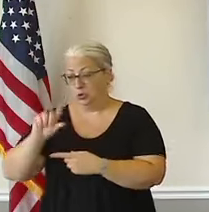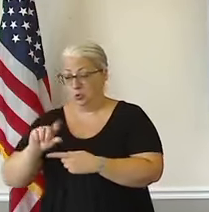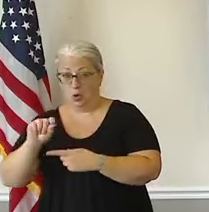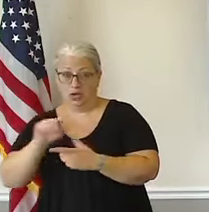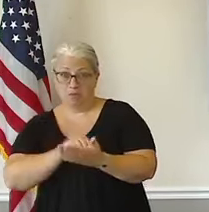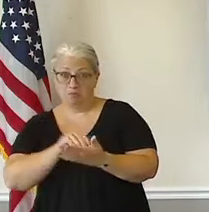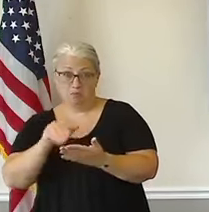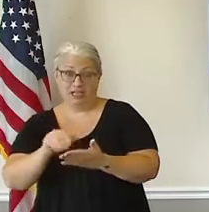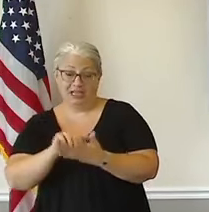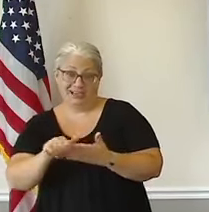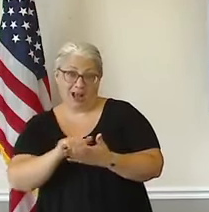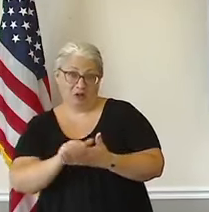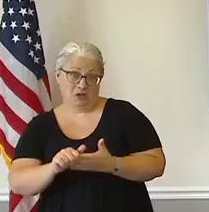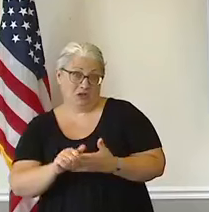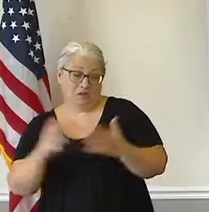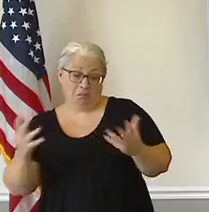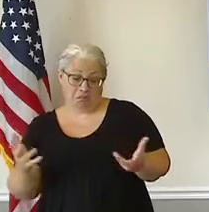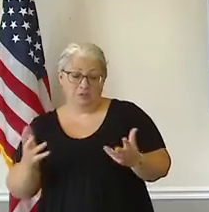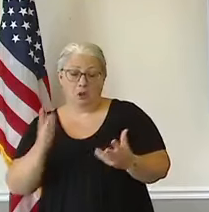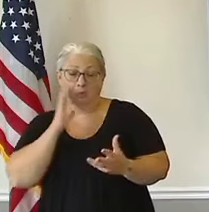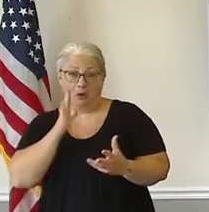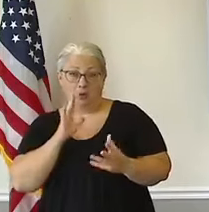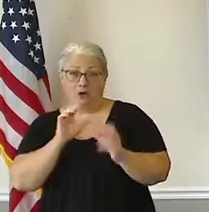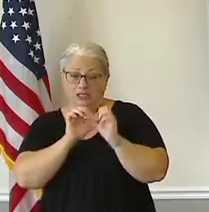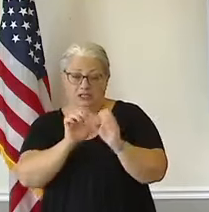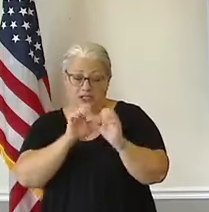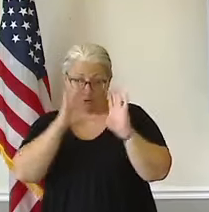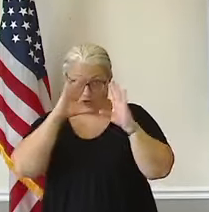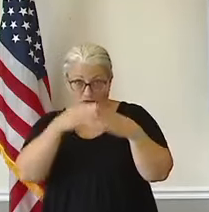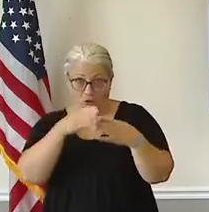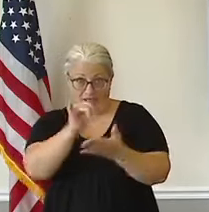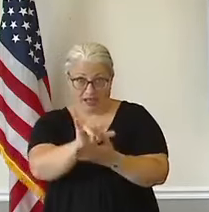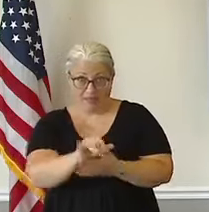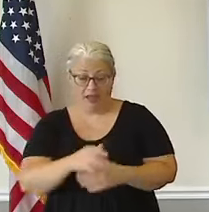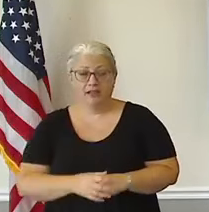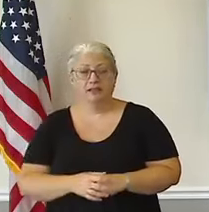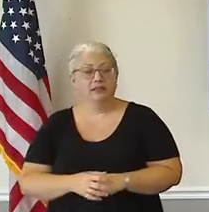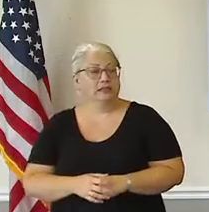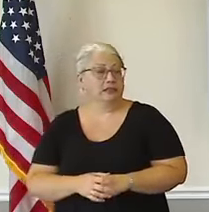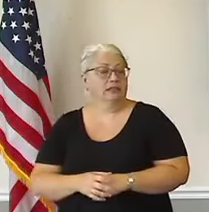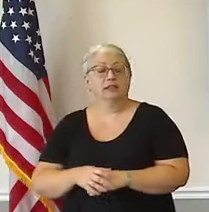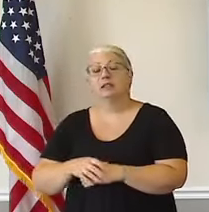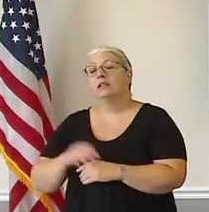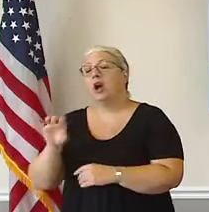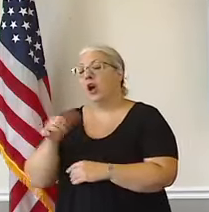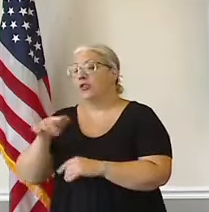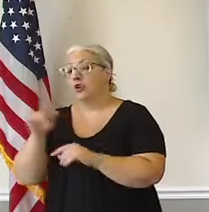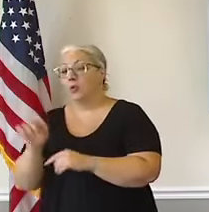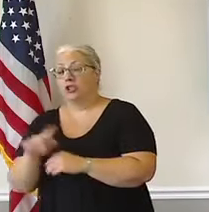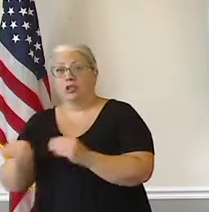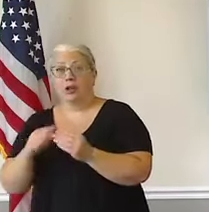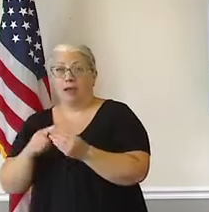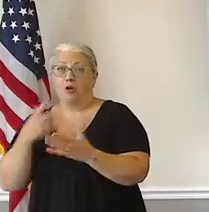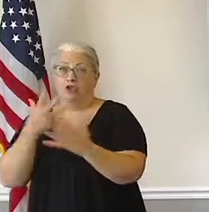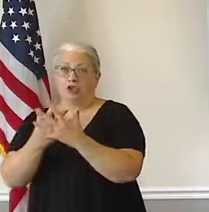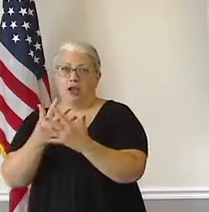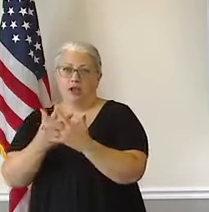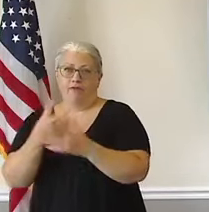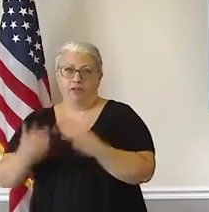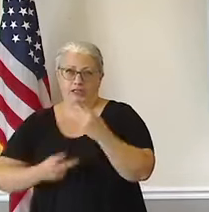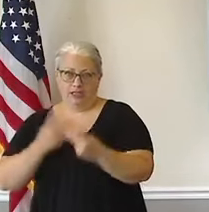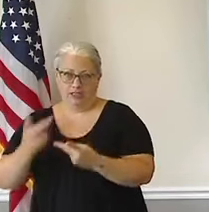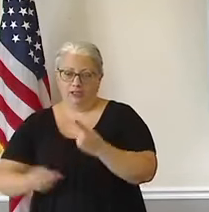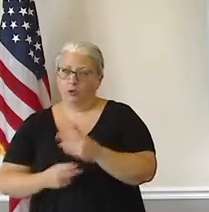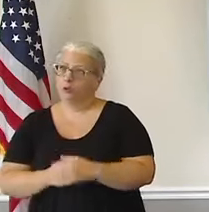to focus on that, provide assistance. Denise asked about updates on jail visits. This has been the challenge. This is actually one of the things that, I mean,